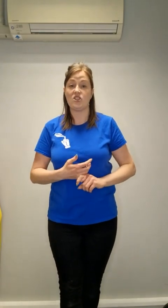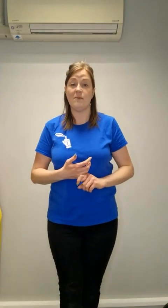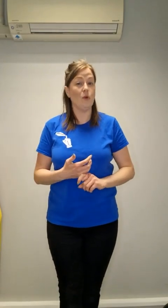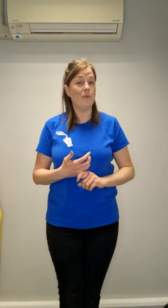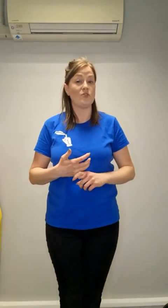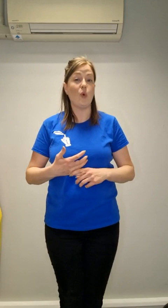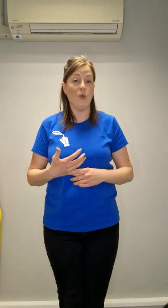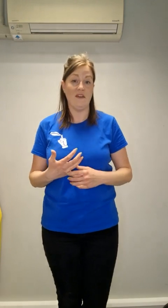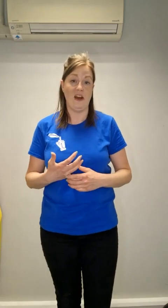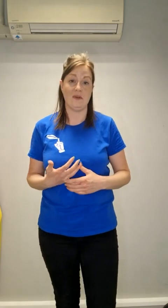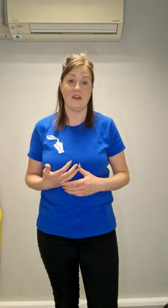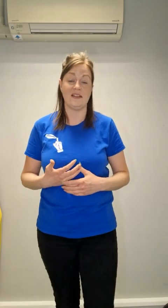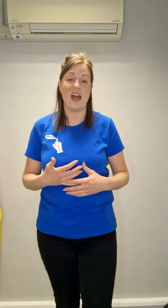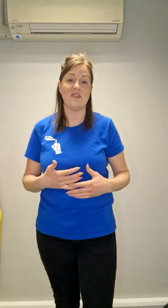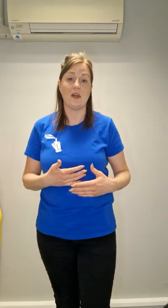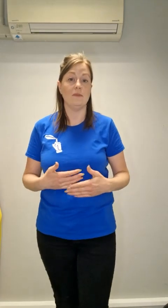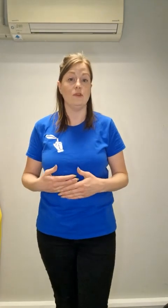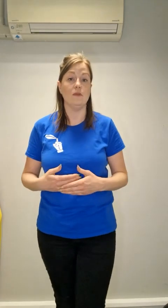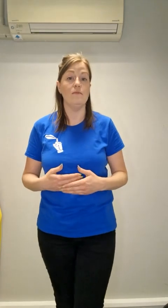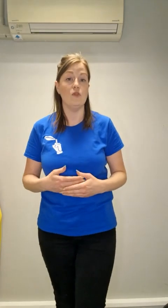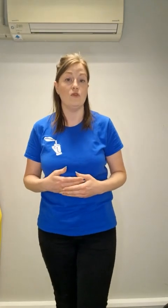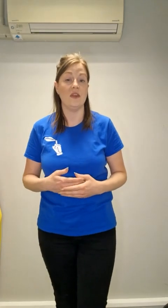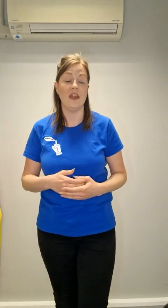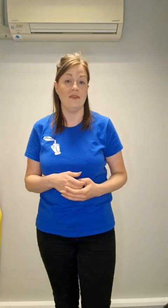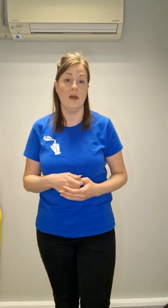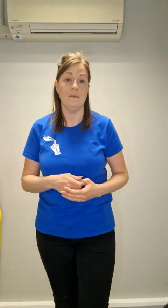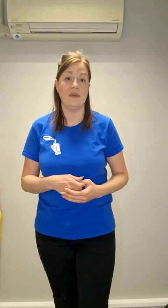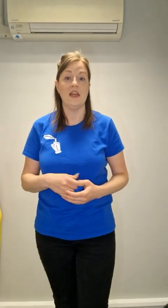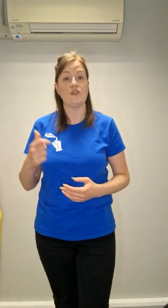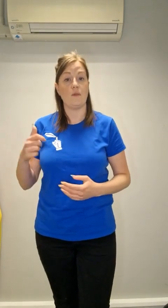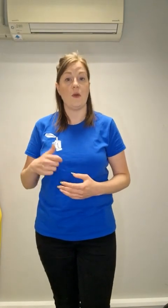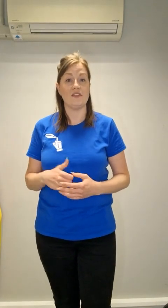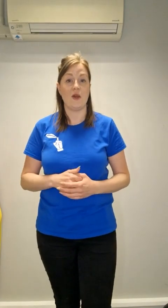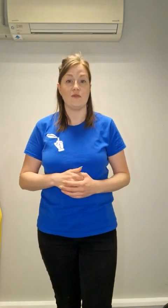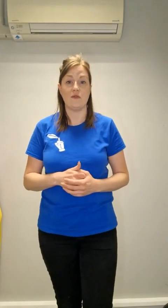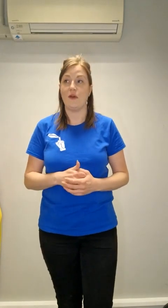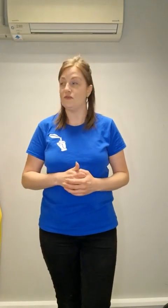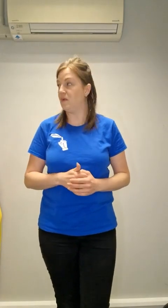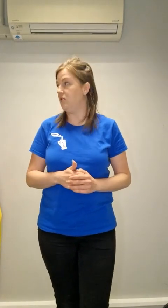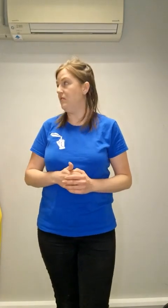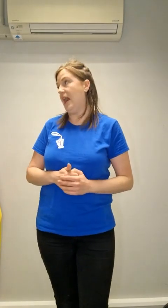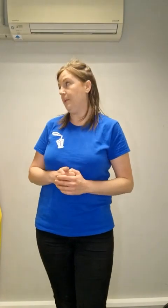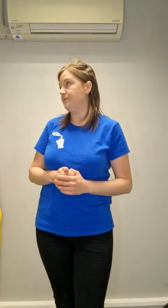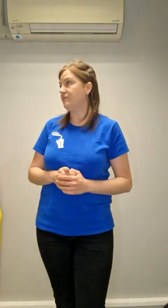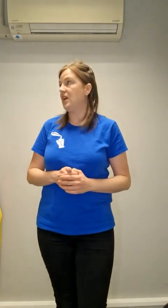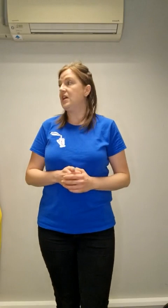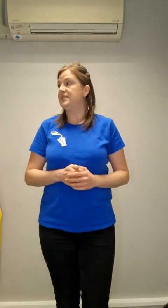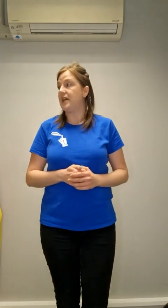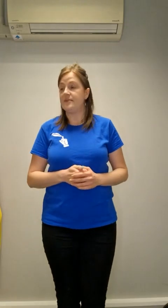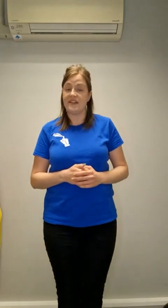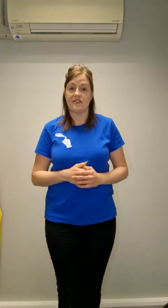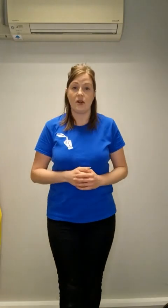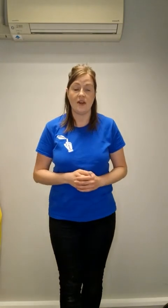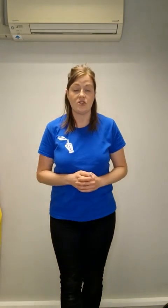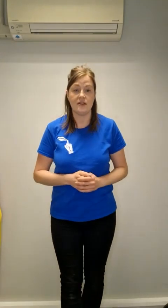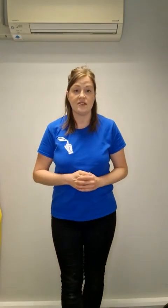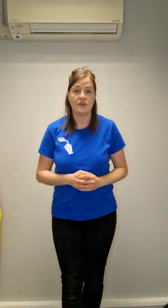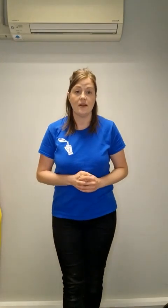actually almost all of our signs have some form of movement in them. So I'm going to go through those with you now. Same 6 directions, a sign can